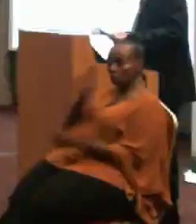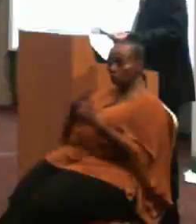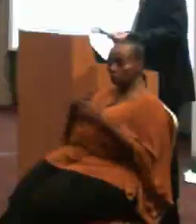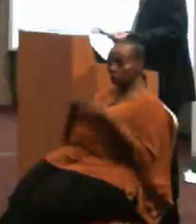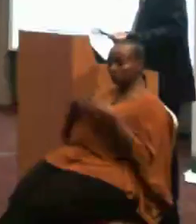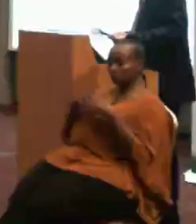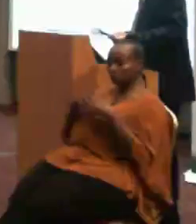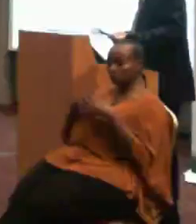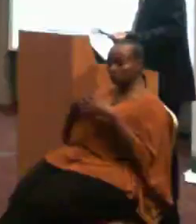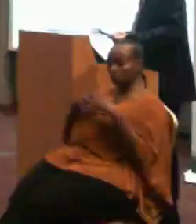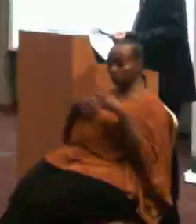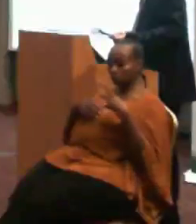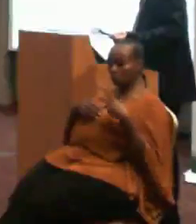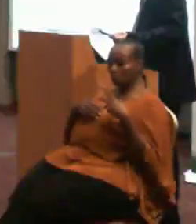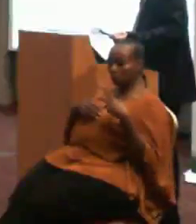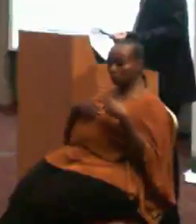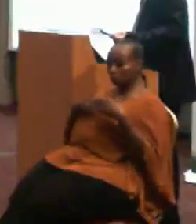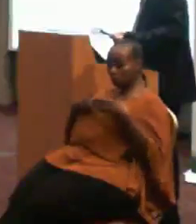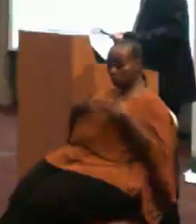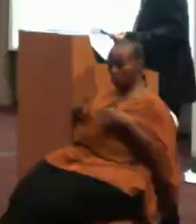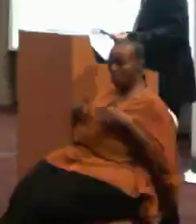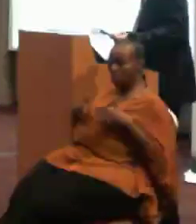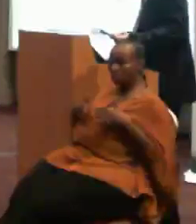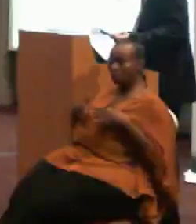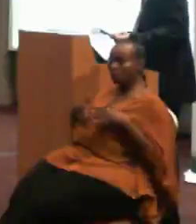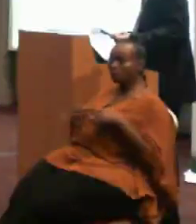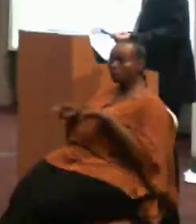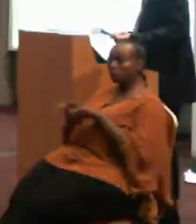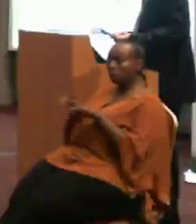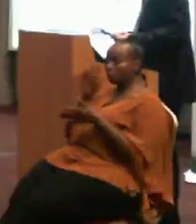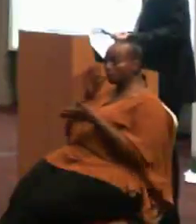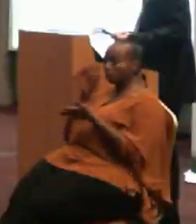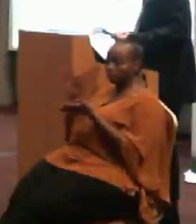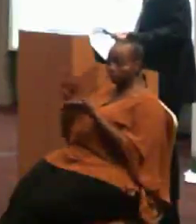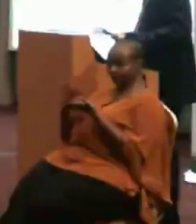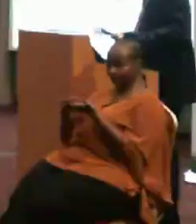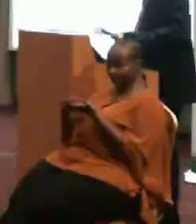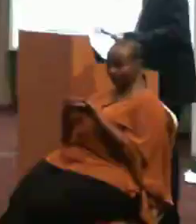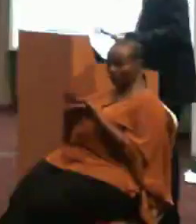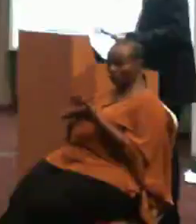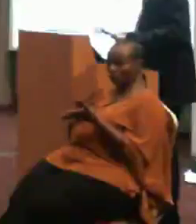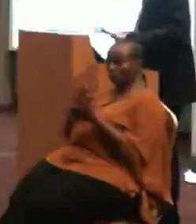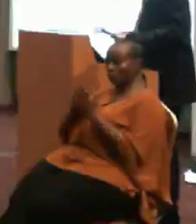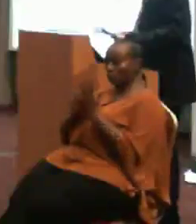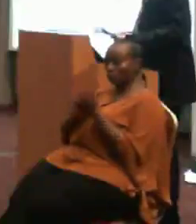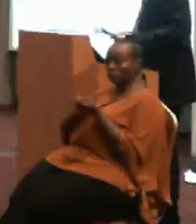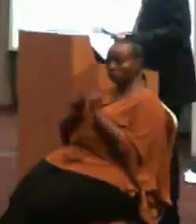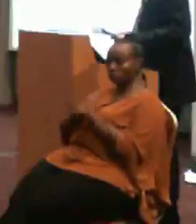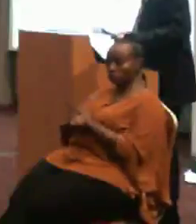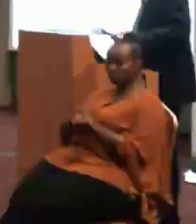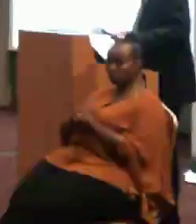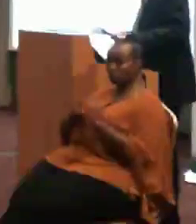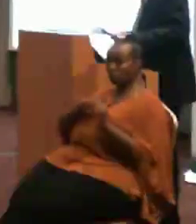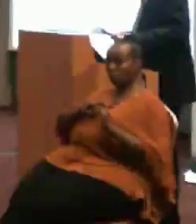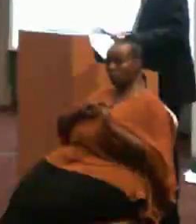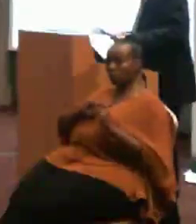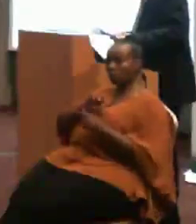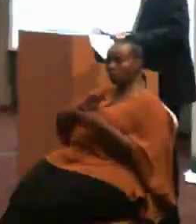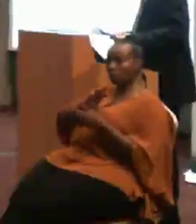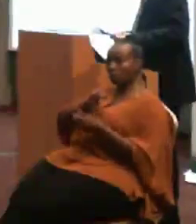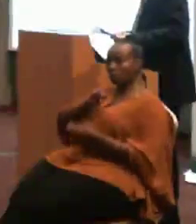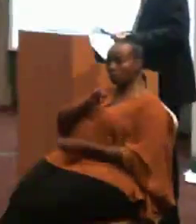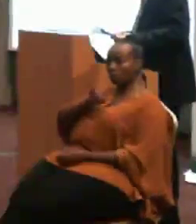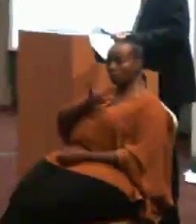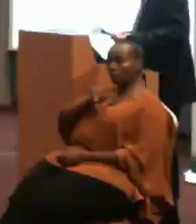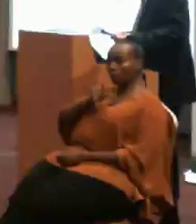twice. The application by Eskom was for a rule change because the MYPD 1 mechanism for primary energy